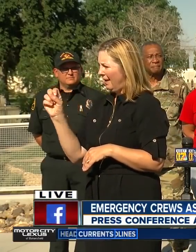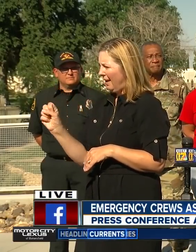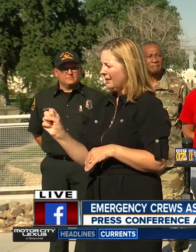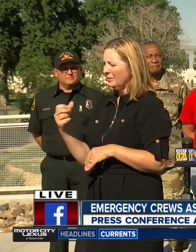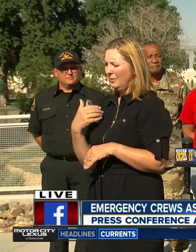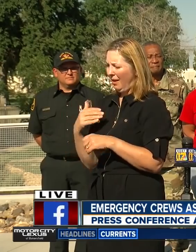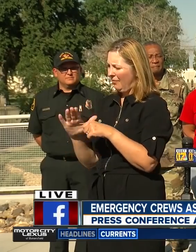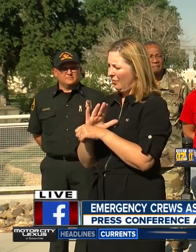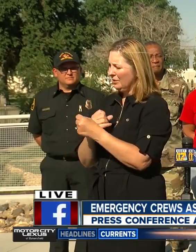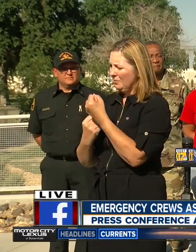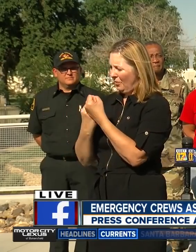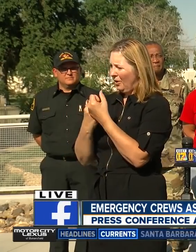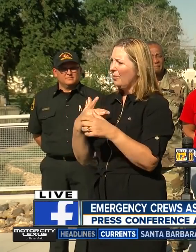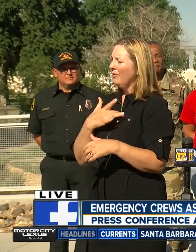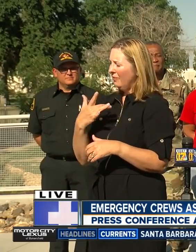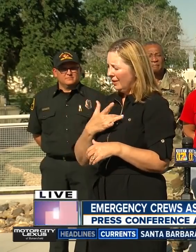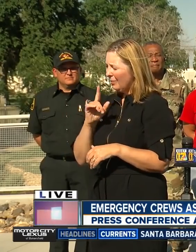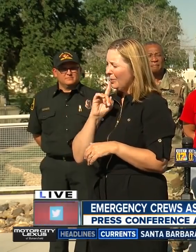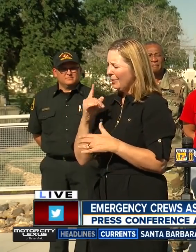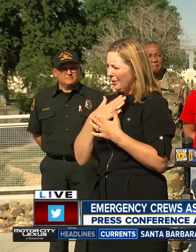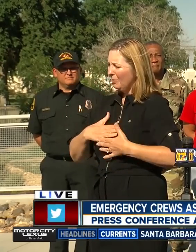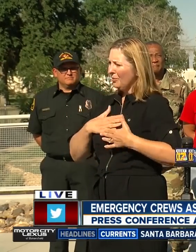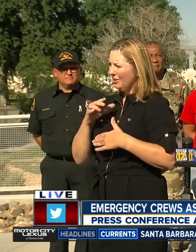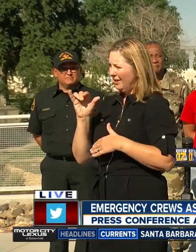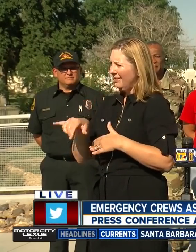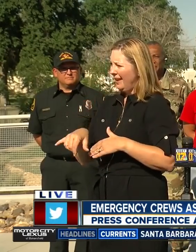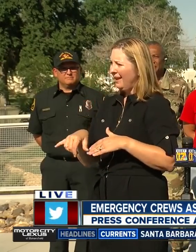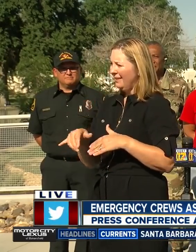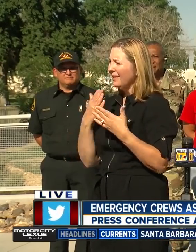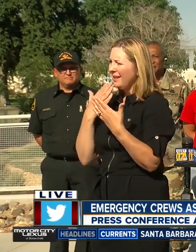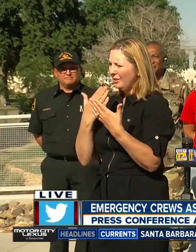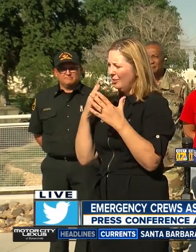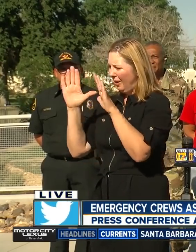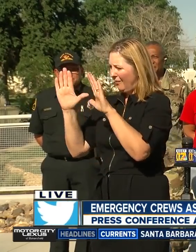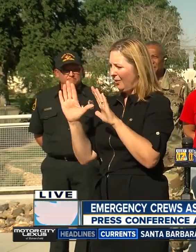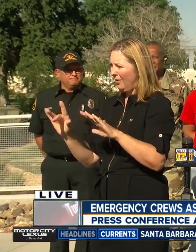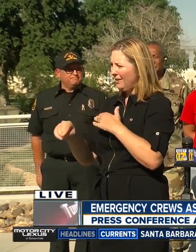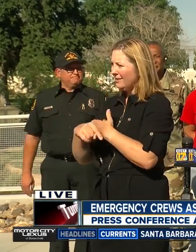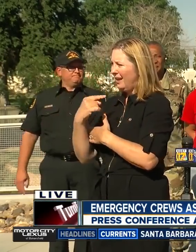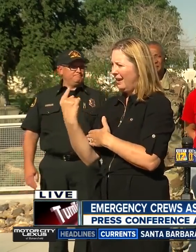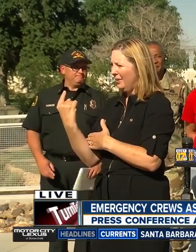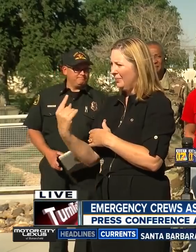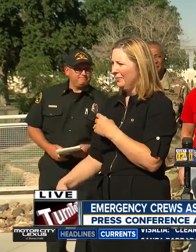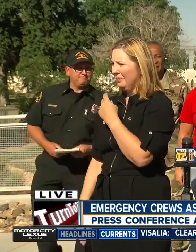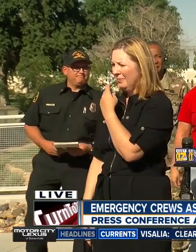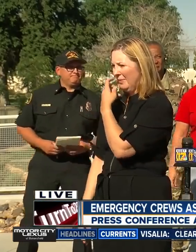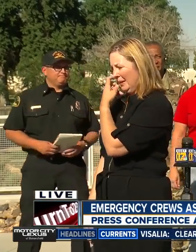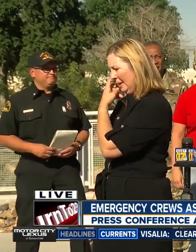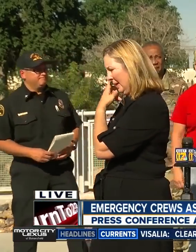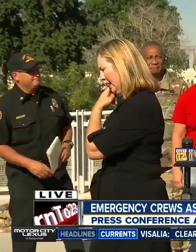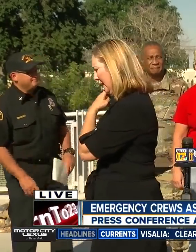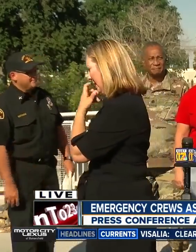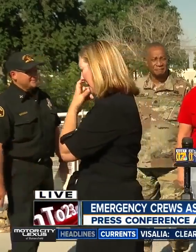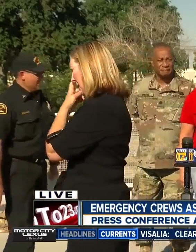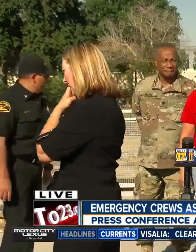and we feel it and we appreciate it. So thank you and have a great day. Great.